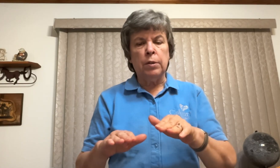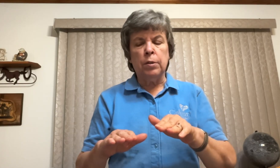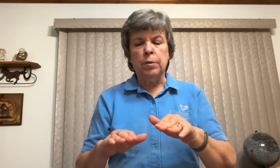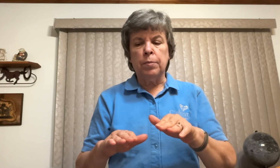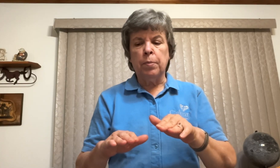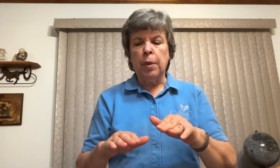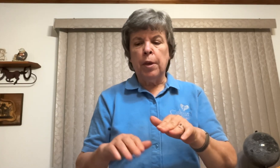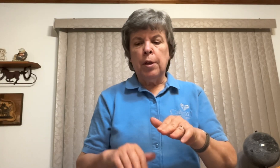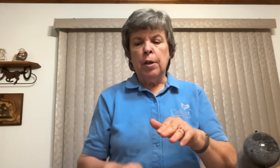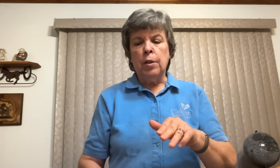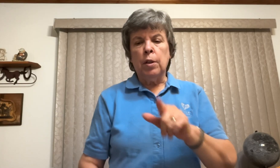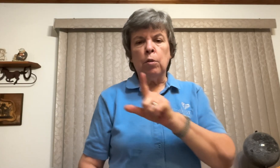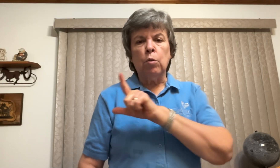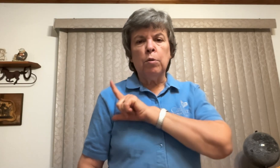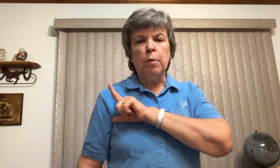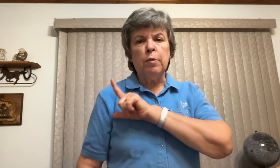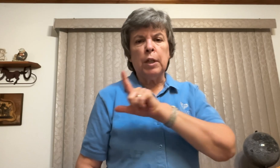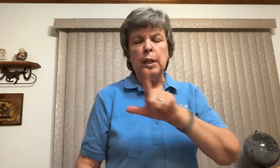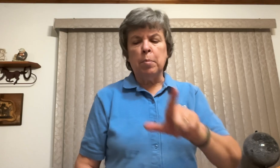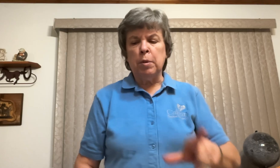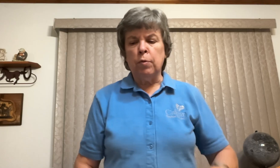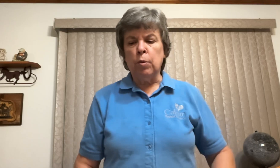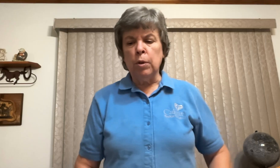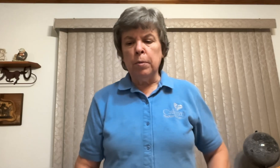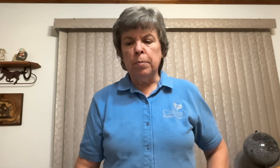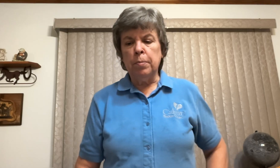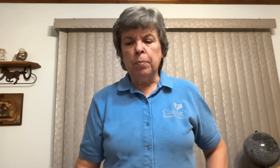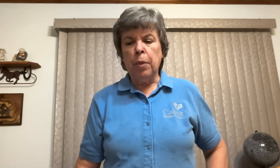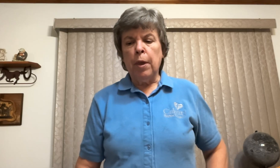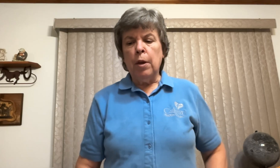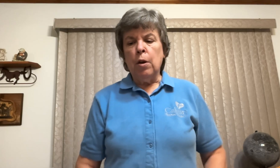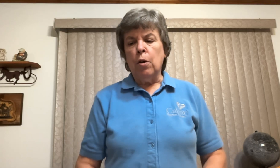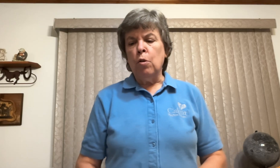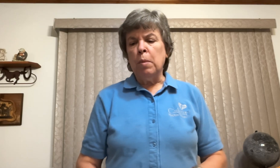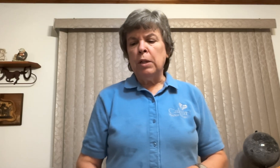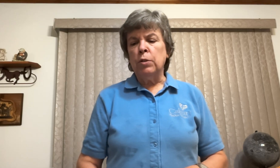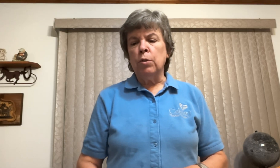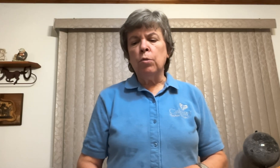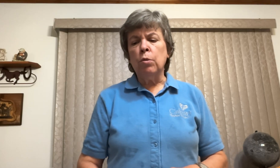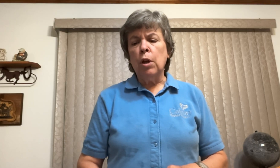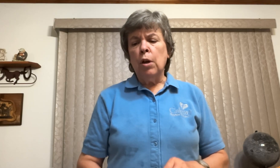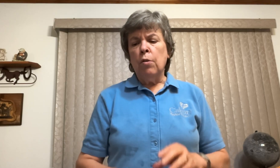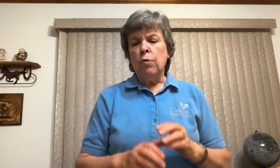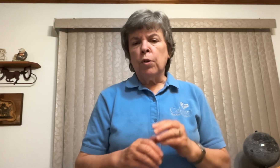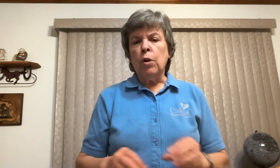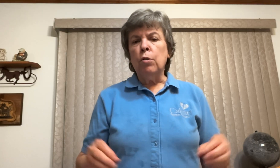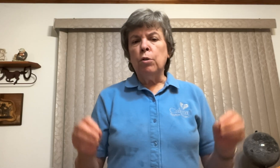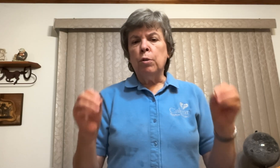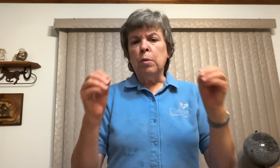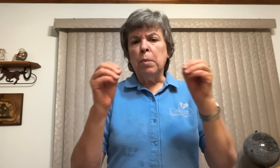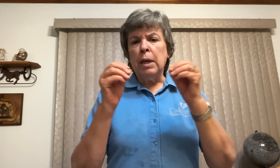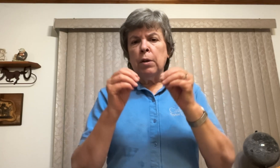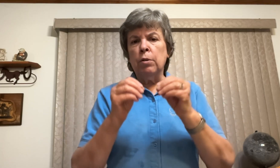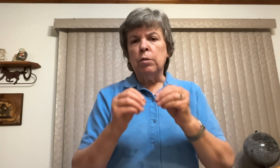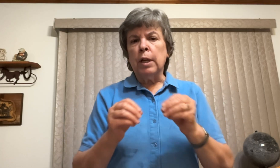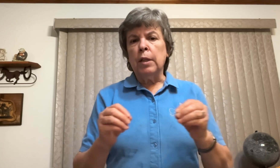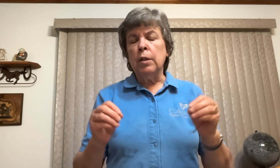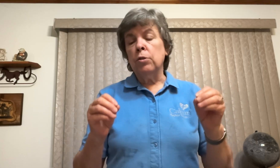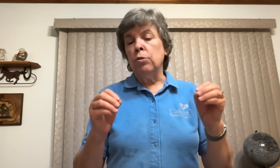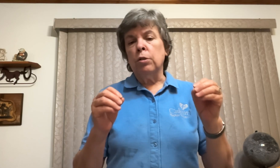bless. The Lord, we've done that before. O my soul. For O, you can make O's like this. You can do